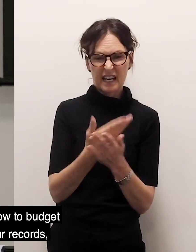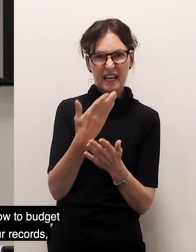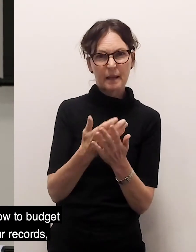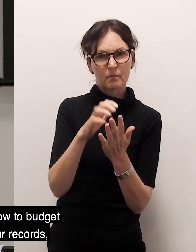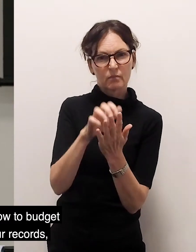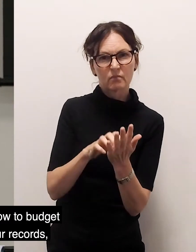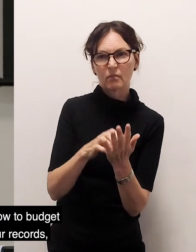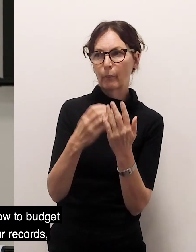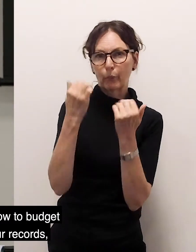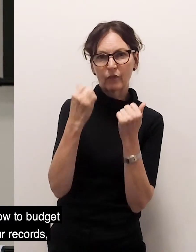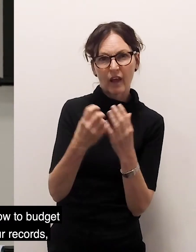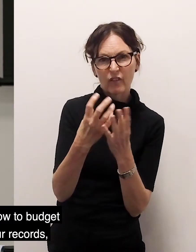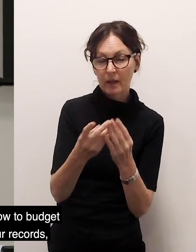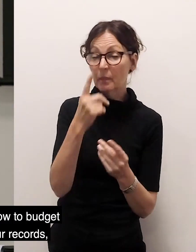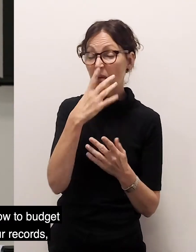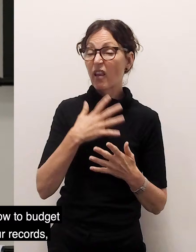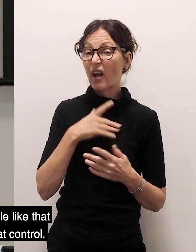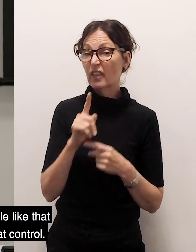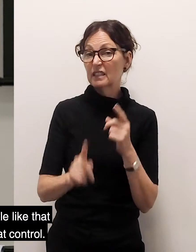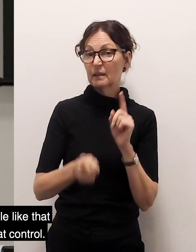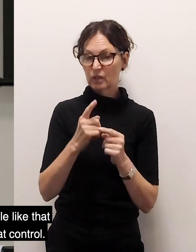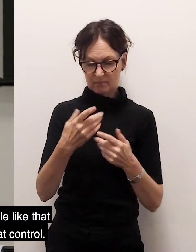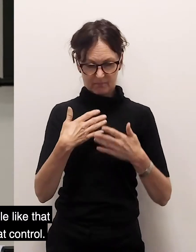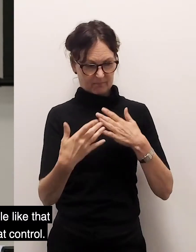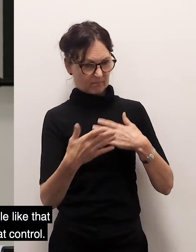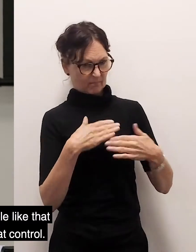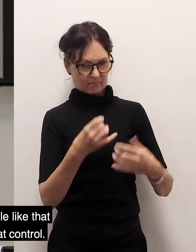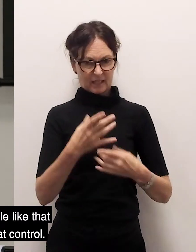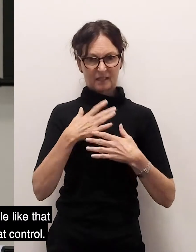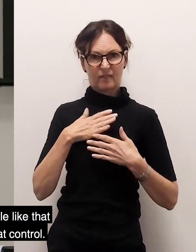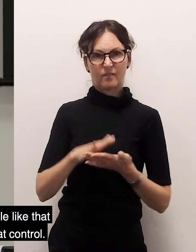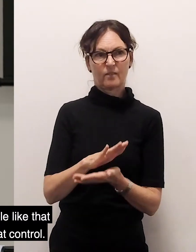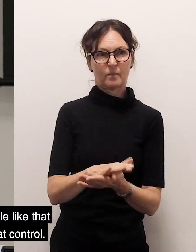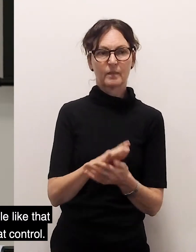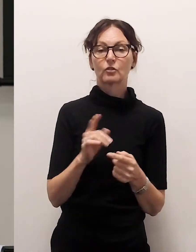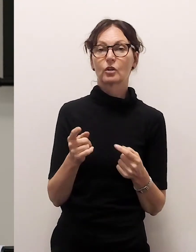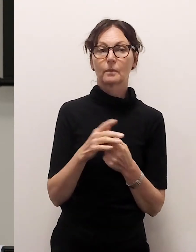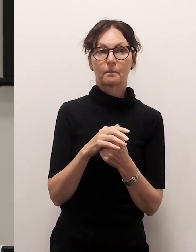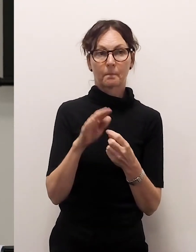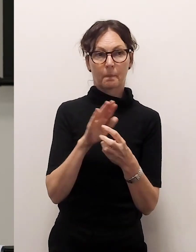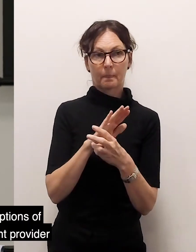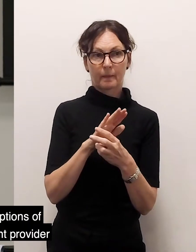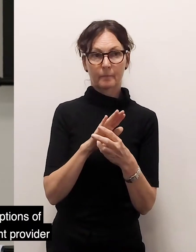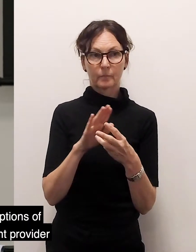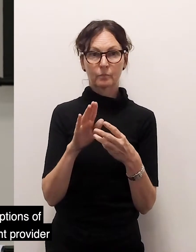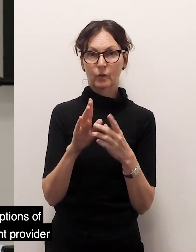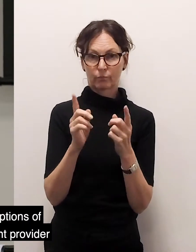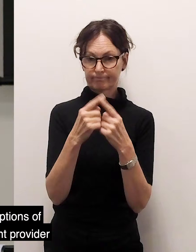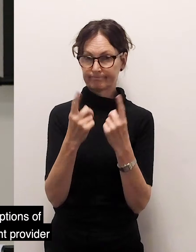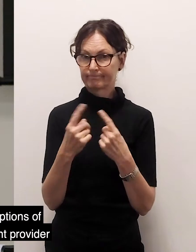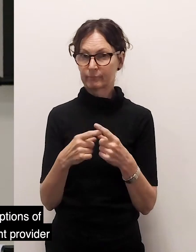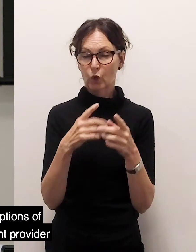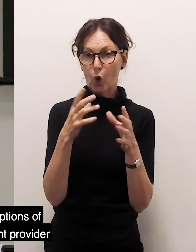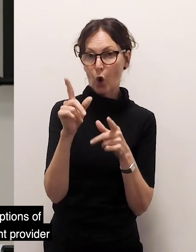of how to budget and manage your records. And a lot of people like that, and they like that control. So those